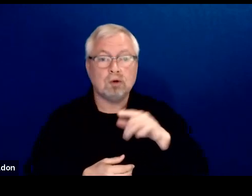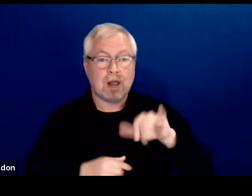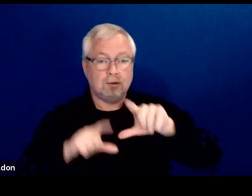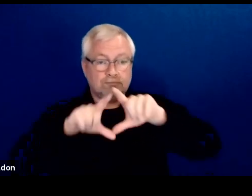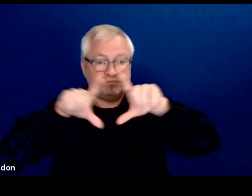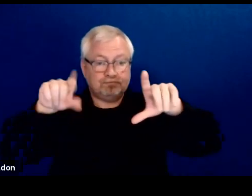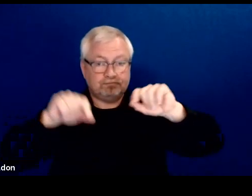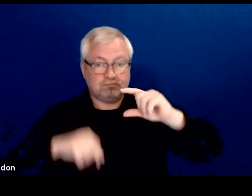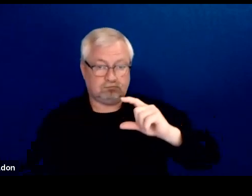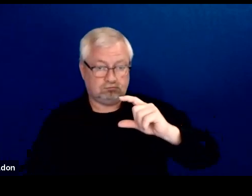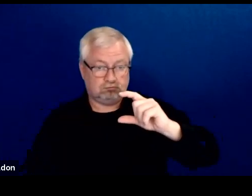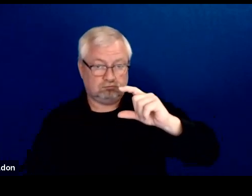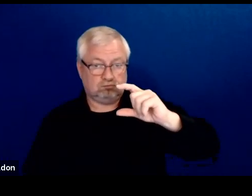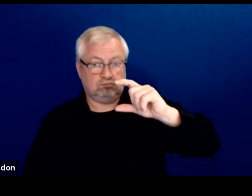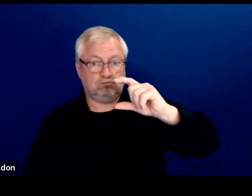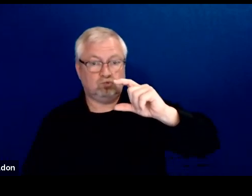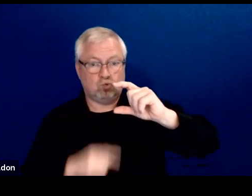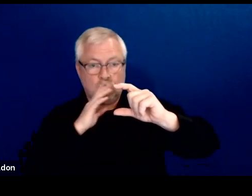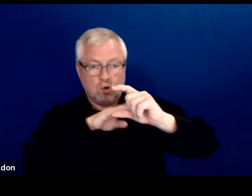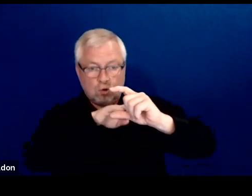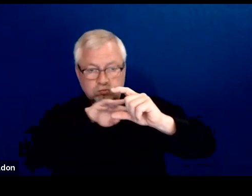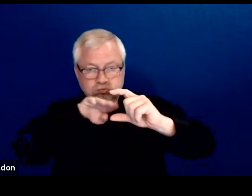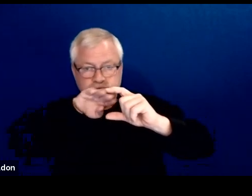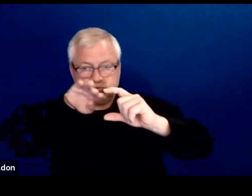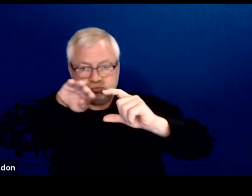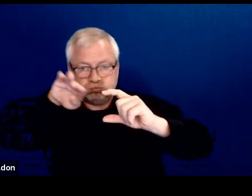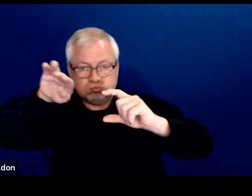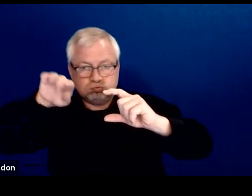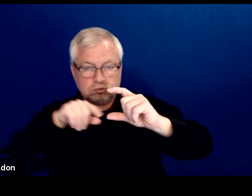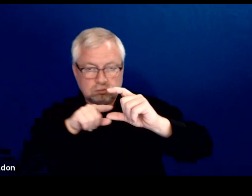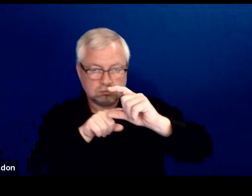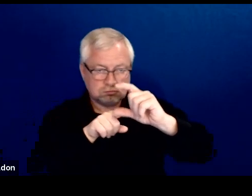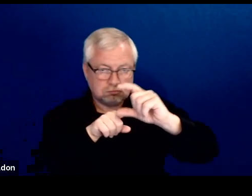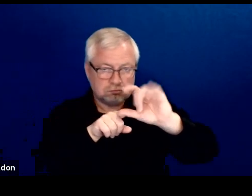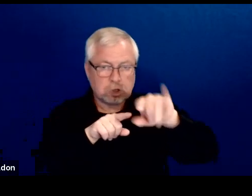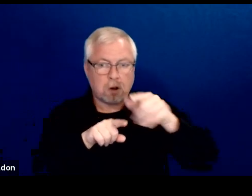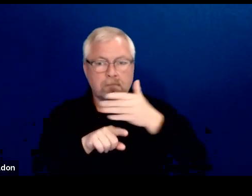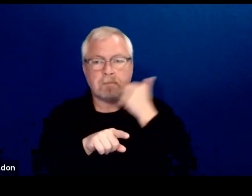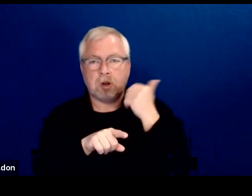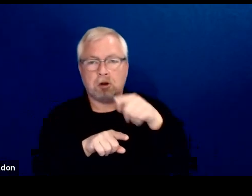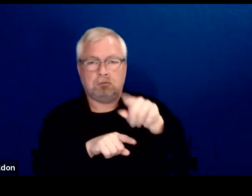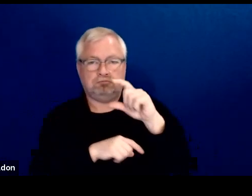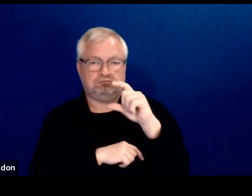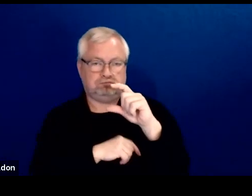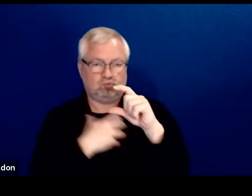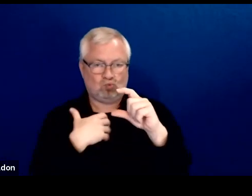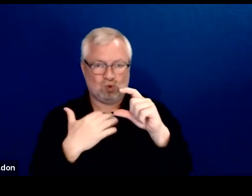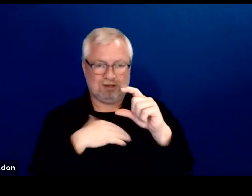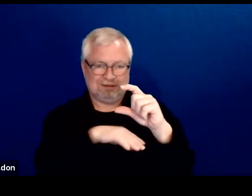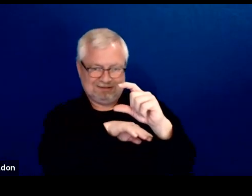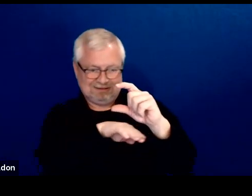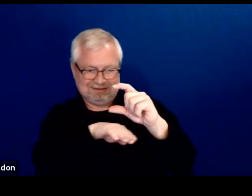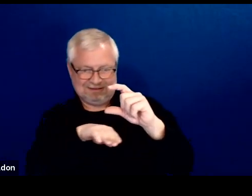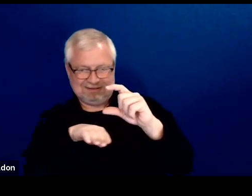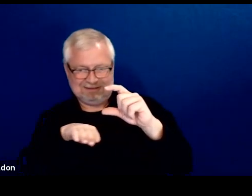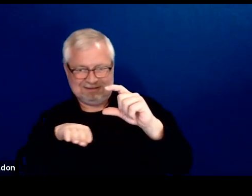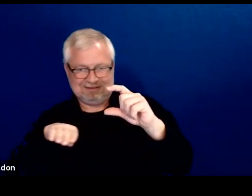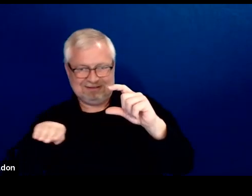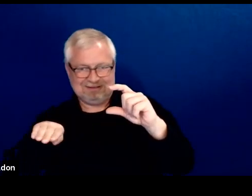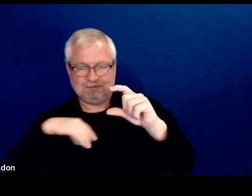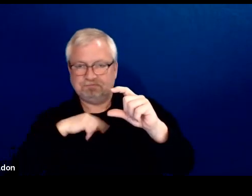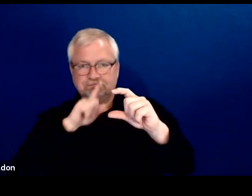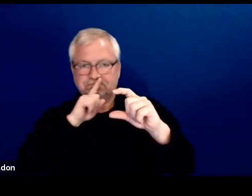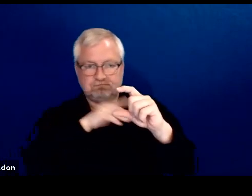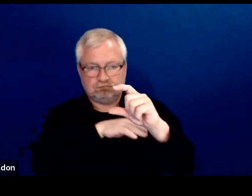the bottom, even assuming best case scenario, bottom is what we would need. But we've not been setting for the last 12 days. What we've been